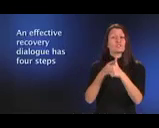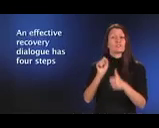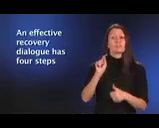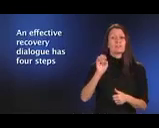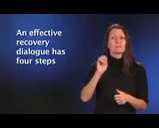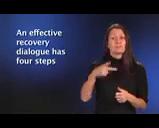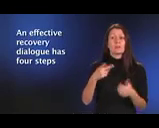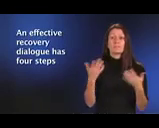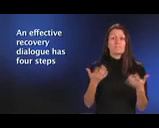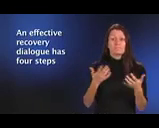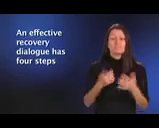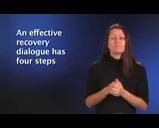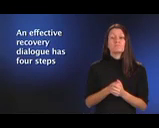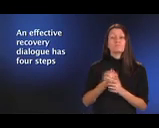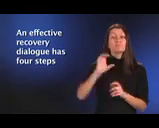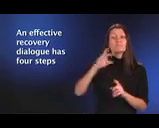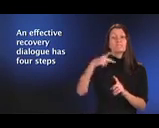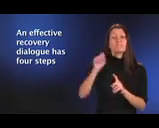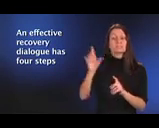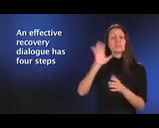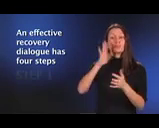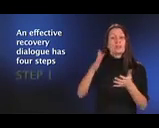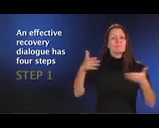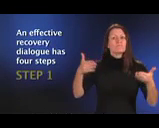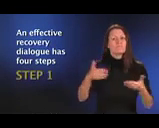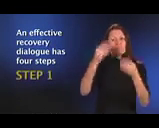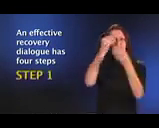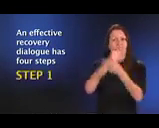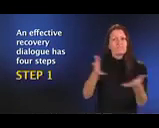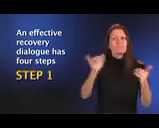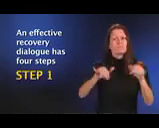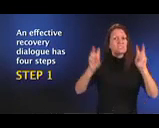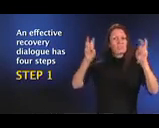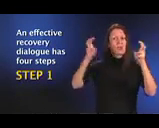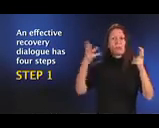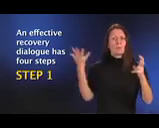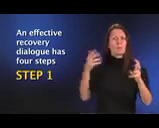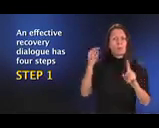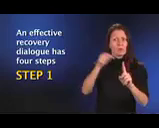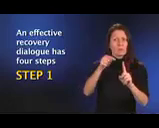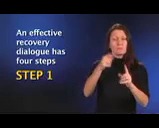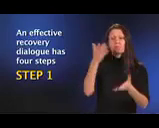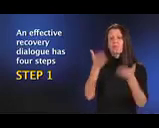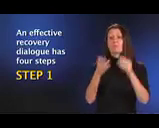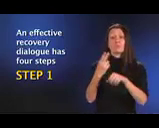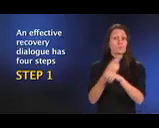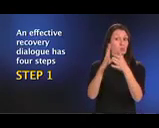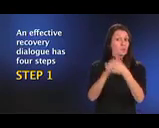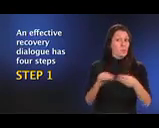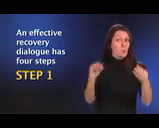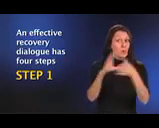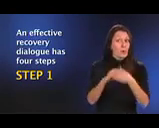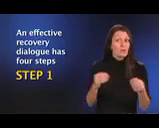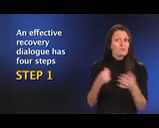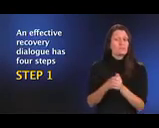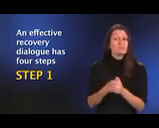Step 1. The peer support specialist introduces the topic. They may use a story or a